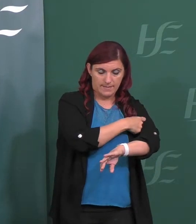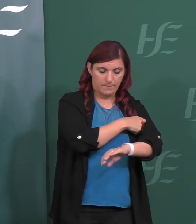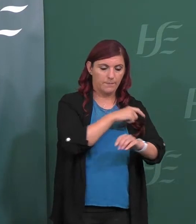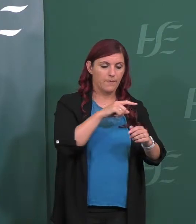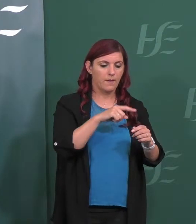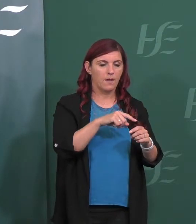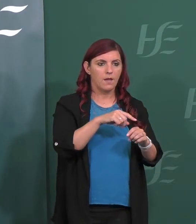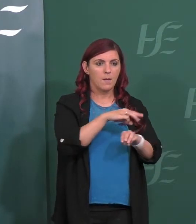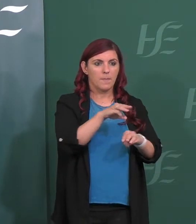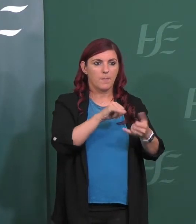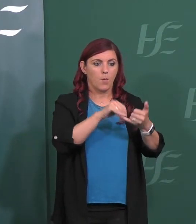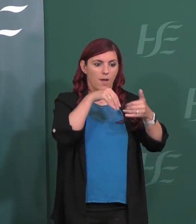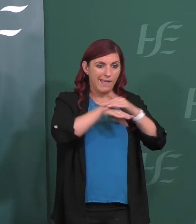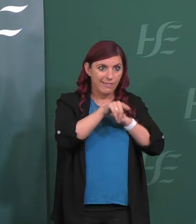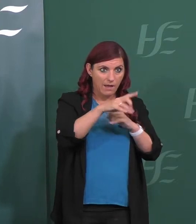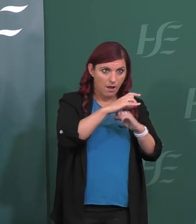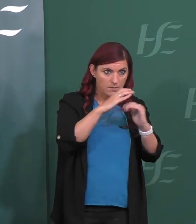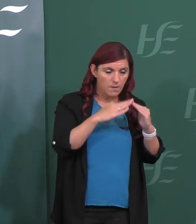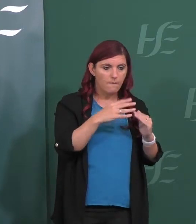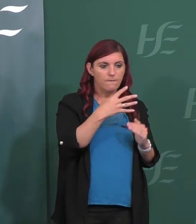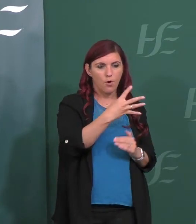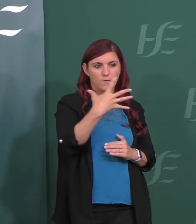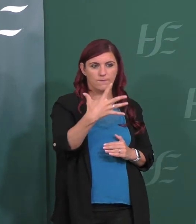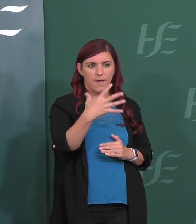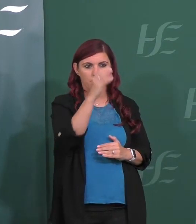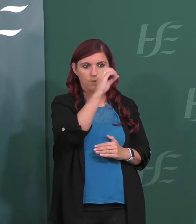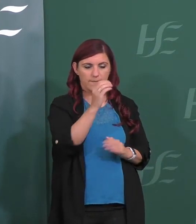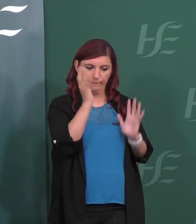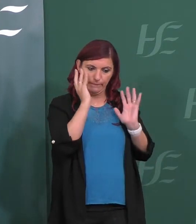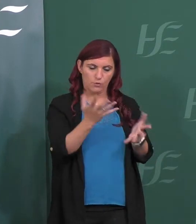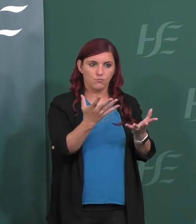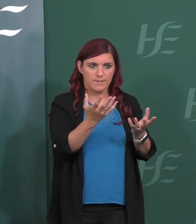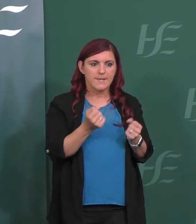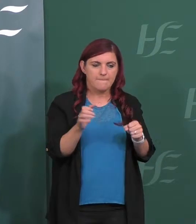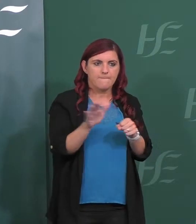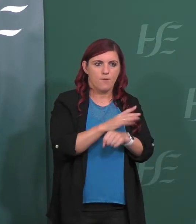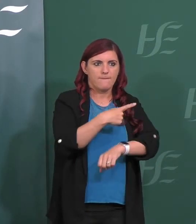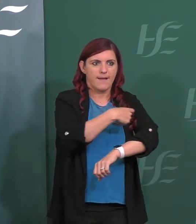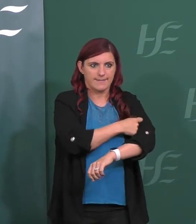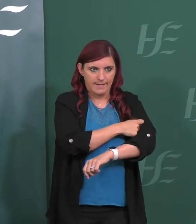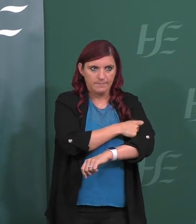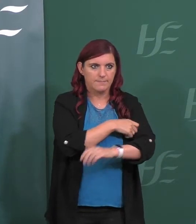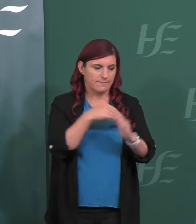45% are fully vaccinated, and this will obviously rise in proportion as